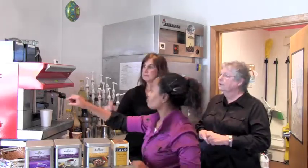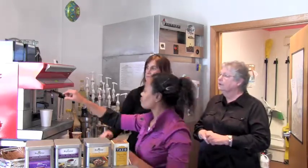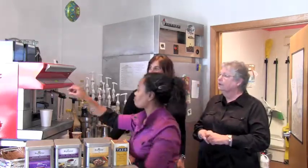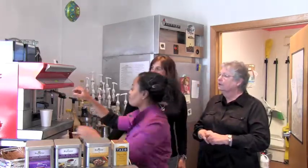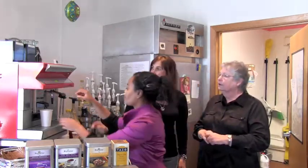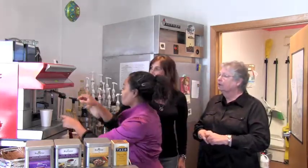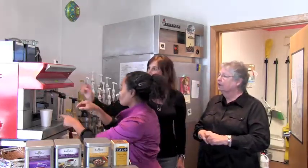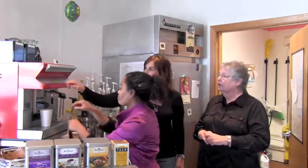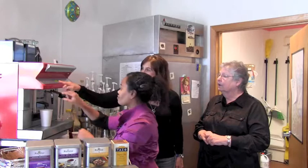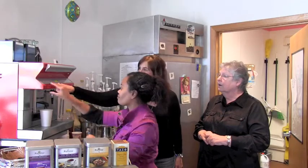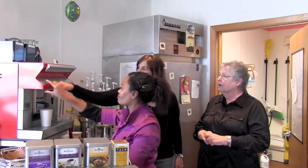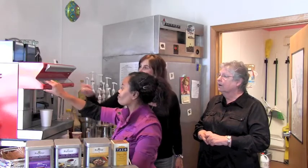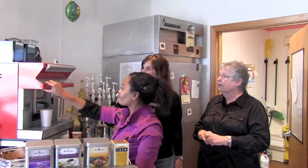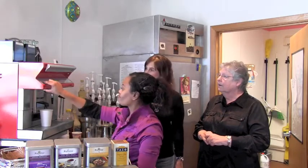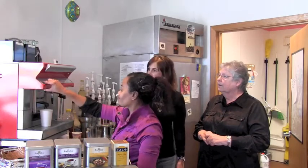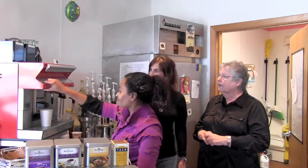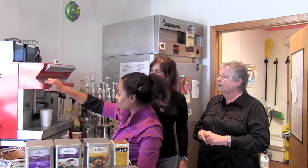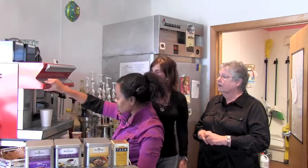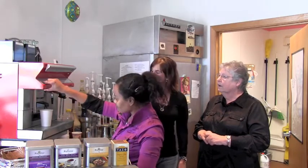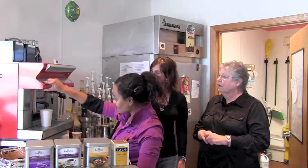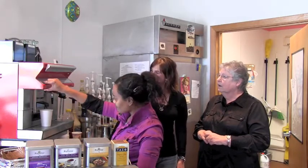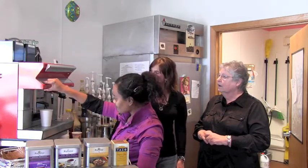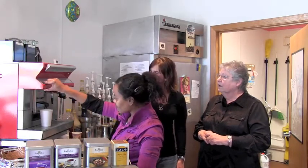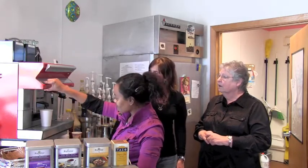Sure. And yep.